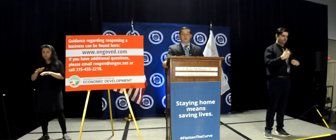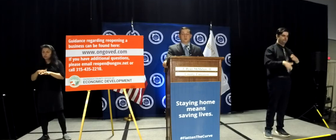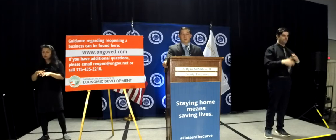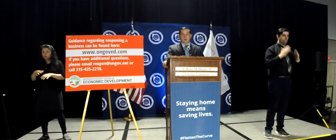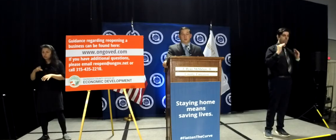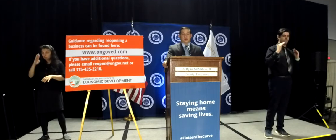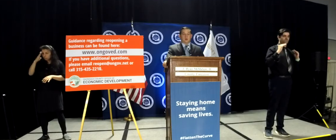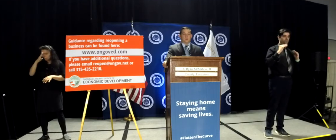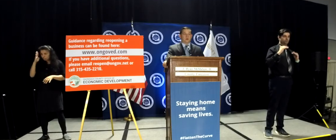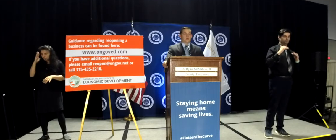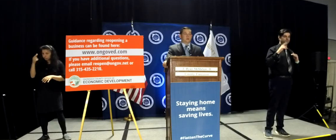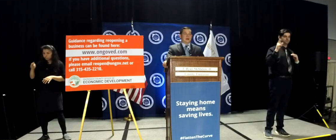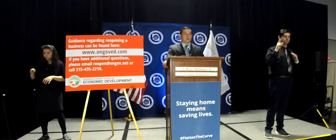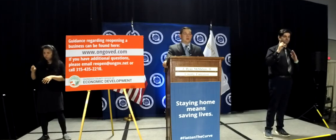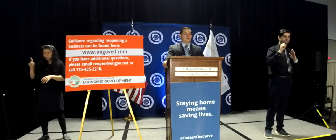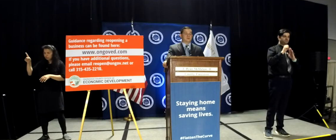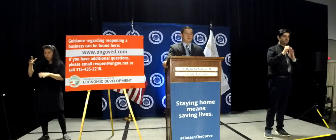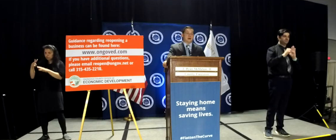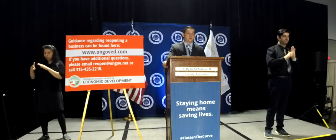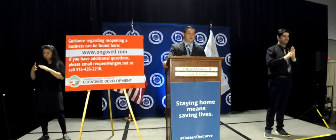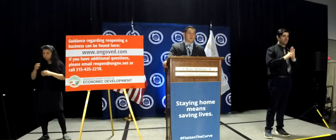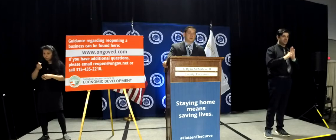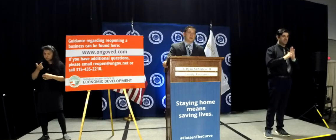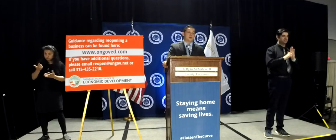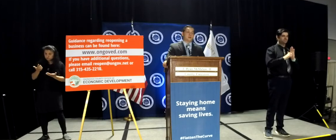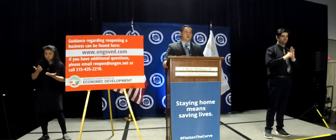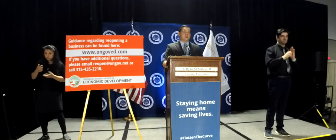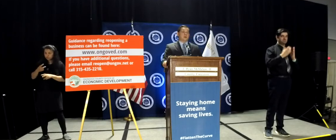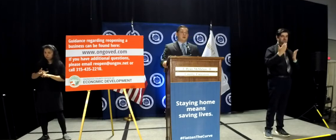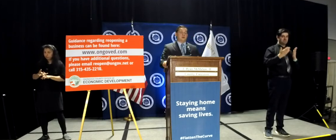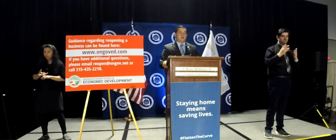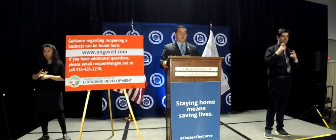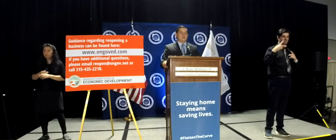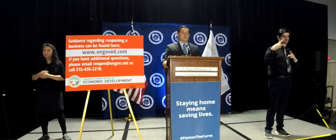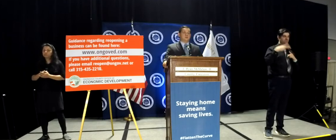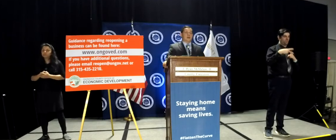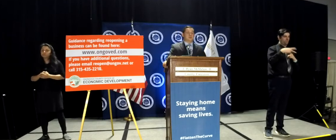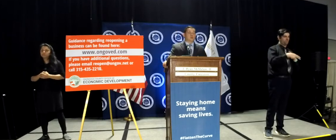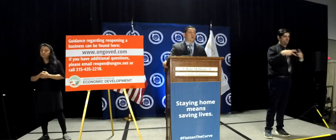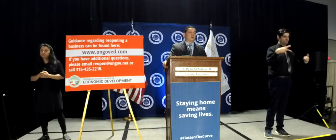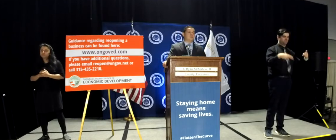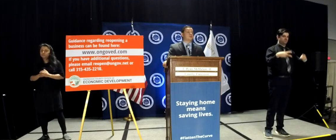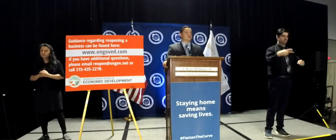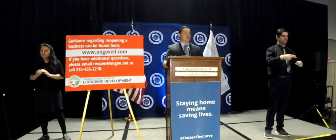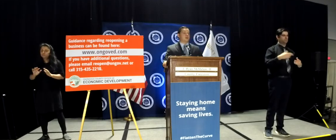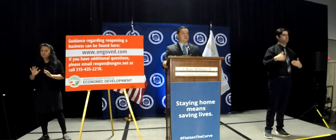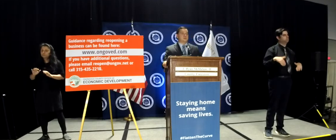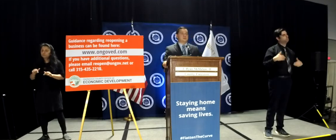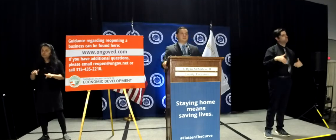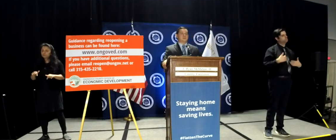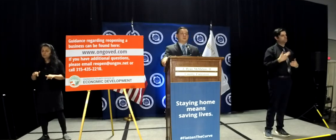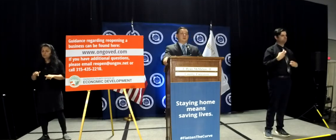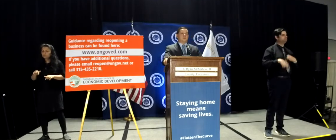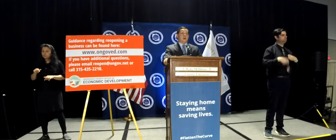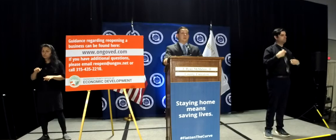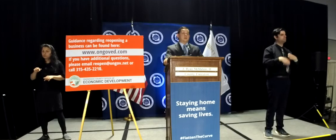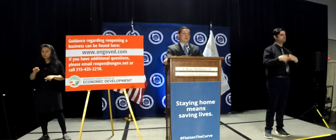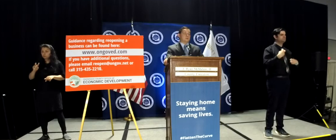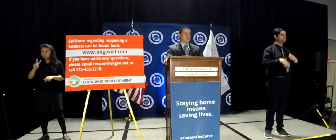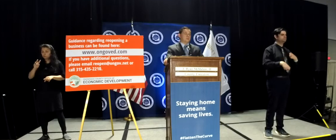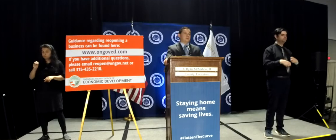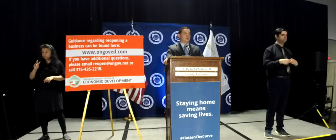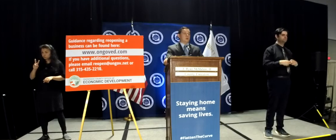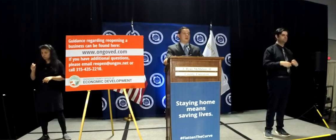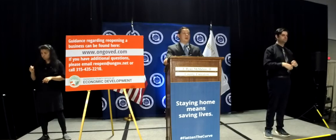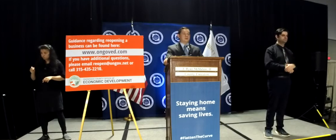problem. So we're going to learn a lot about our fiscal house. It's a 2020 fiscal challenge. It's probably